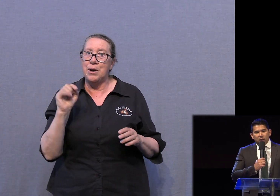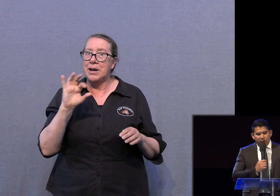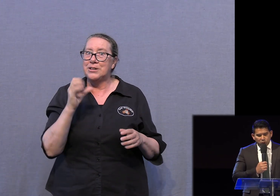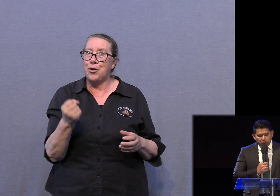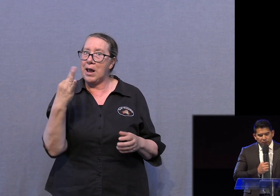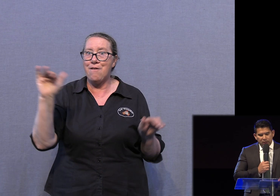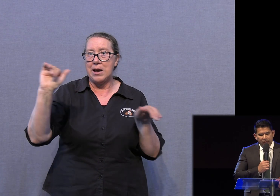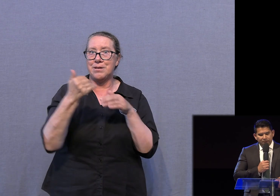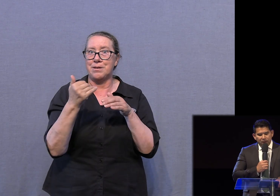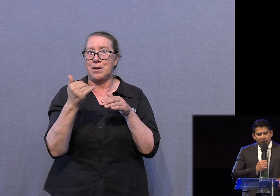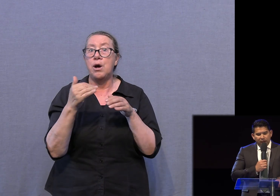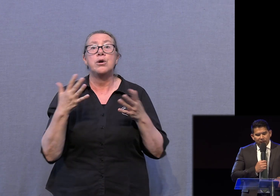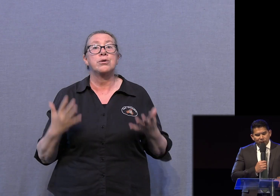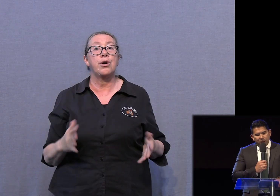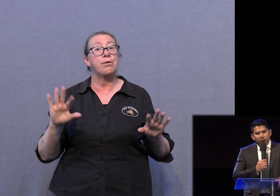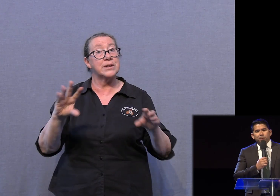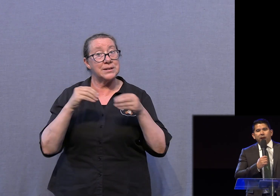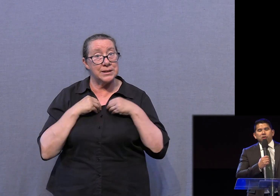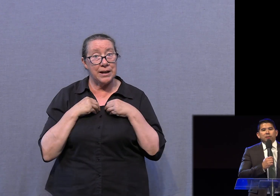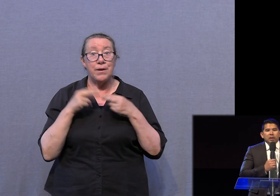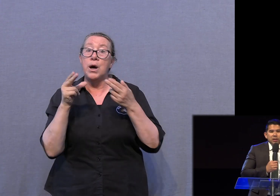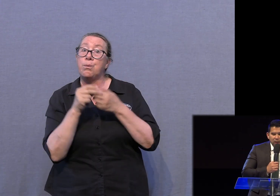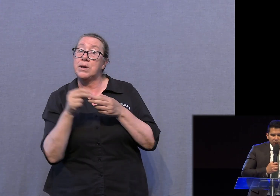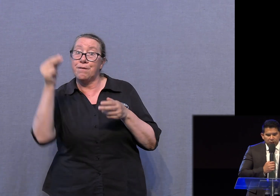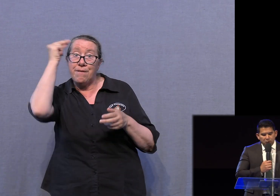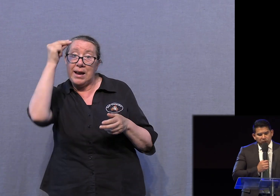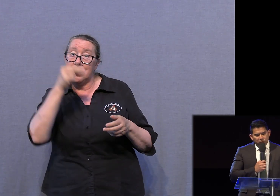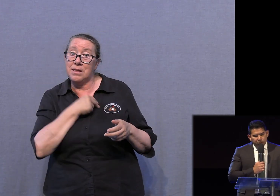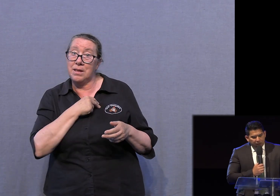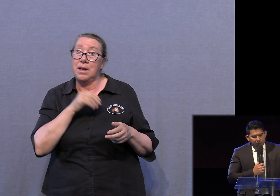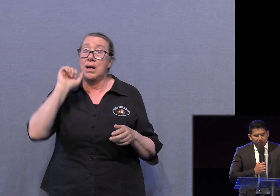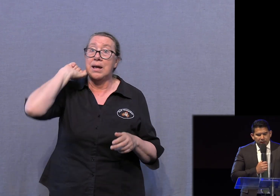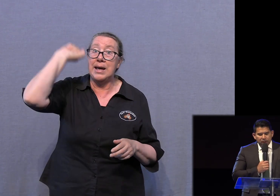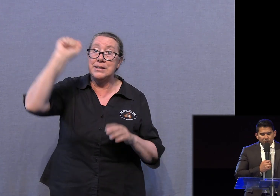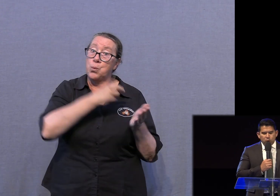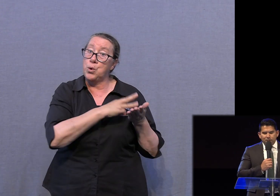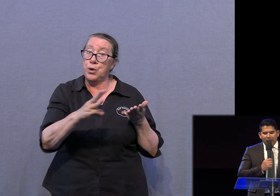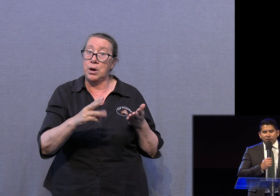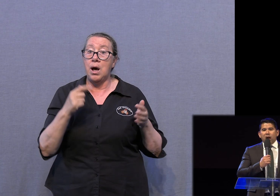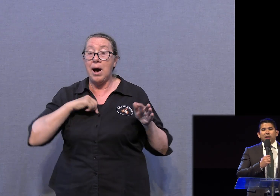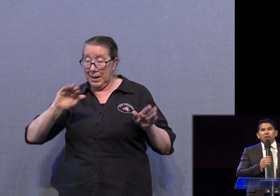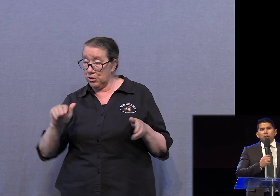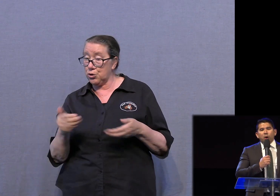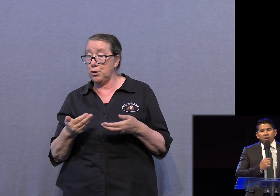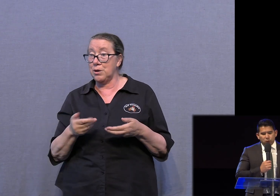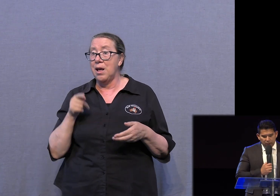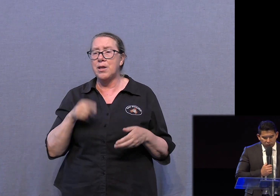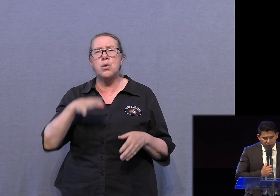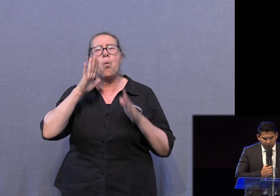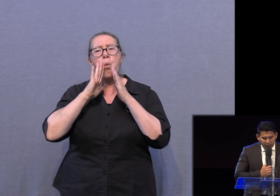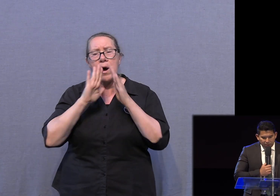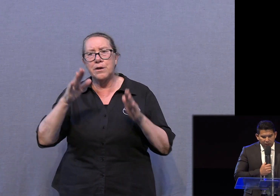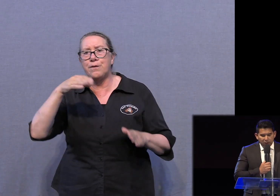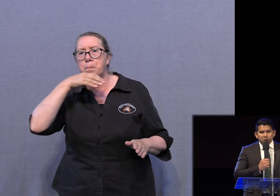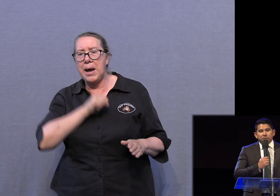faith God's Word today. And it gives me great pleasure to introduce our speaker. This great man of God needs no